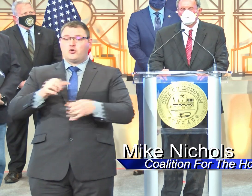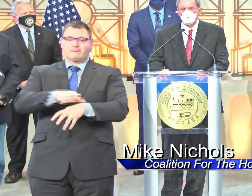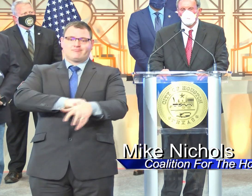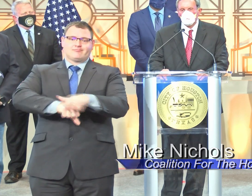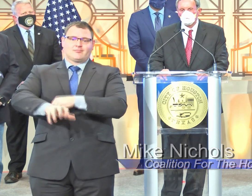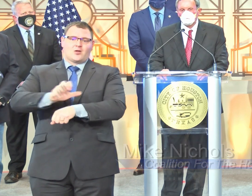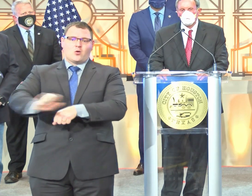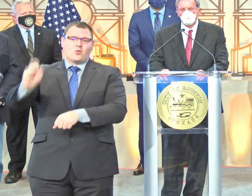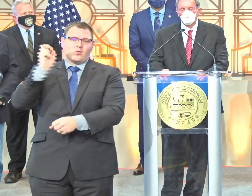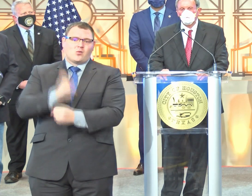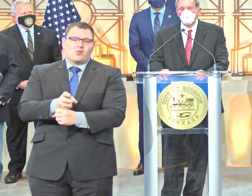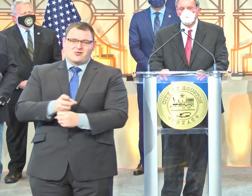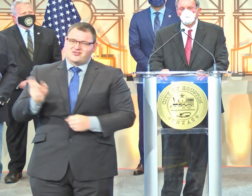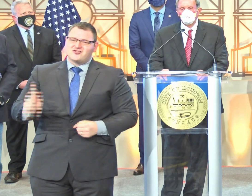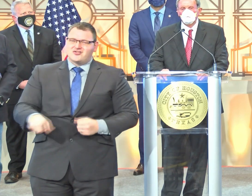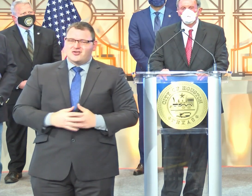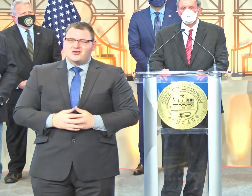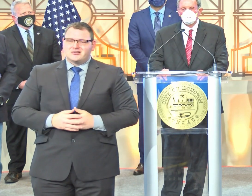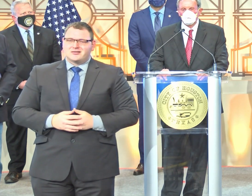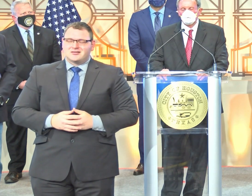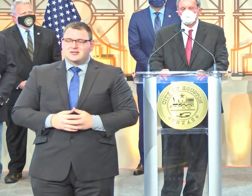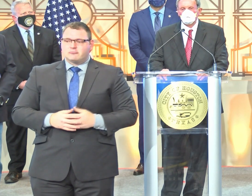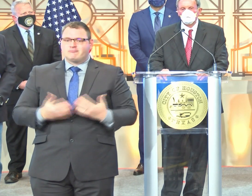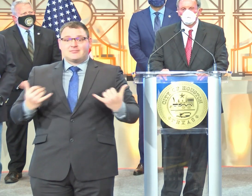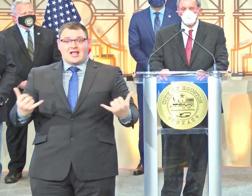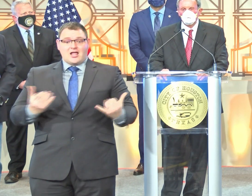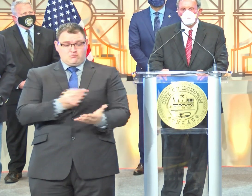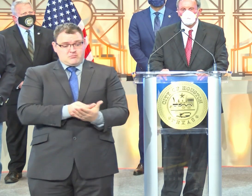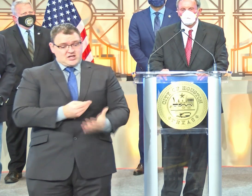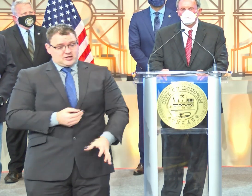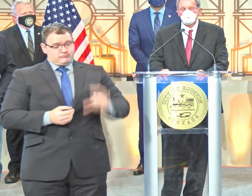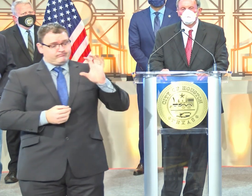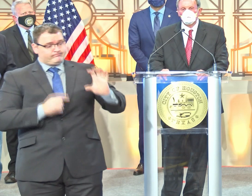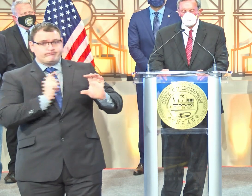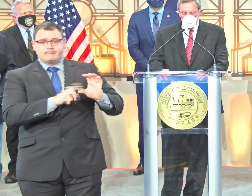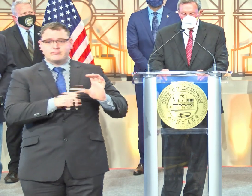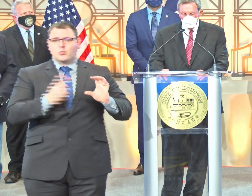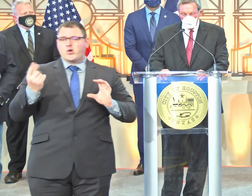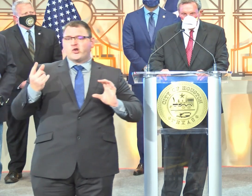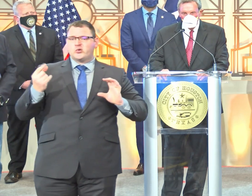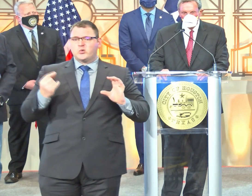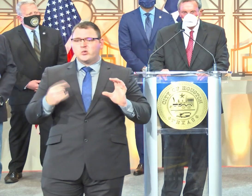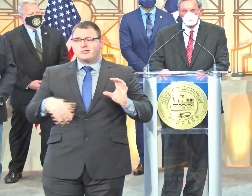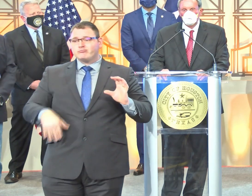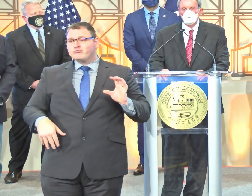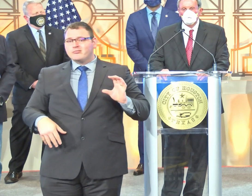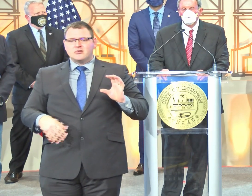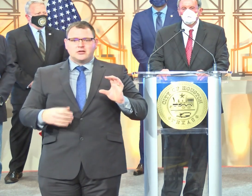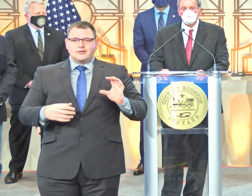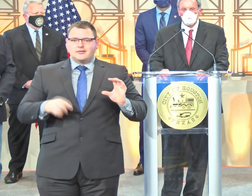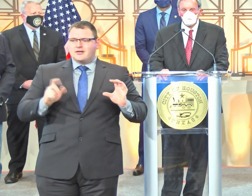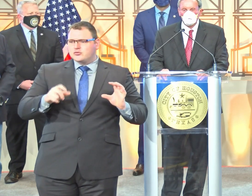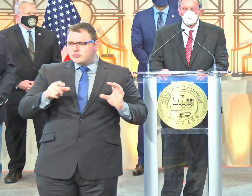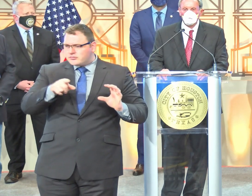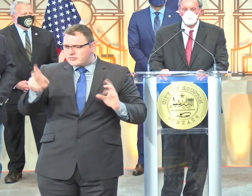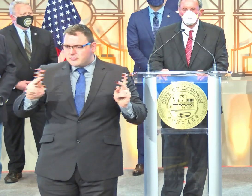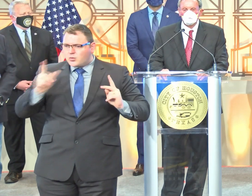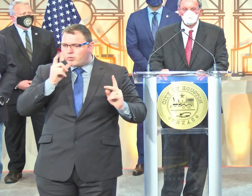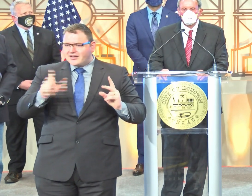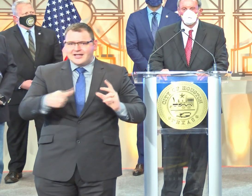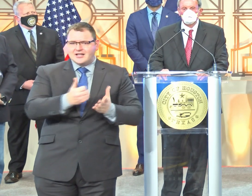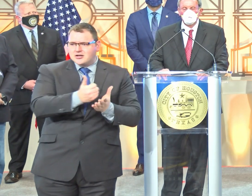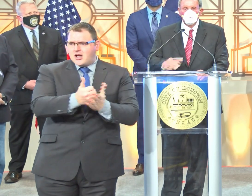housing. We have never done that. And going forward, we got to focus on it. I'll close with this. All of us in government are